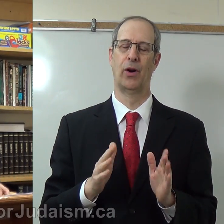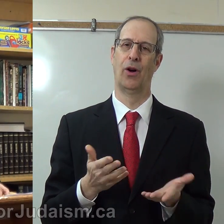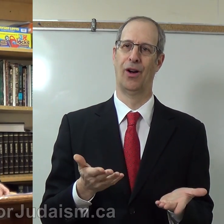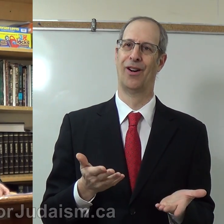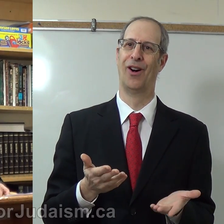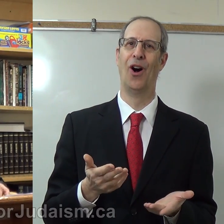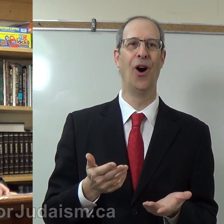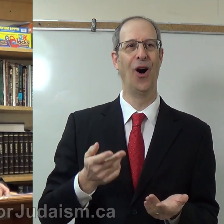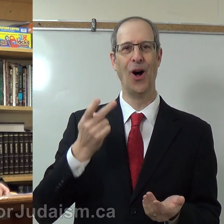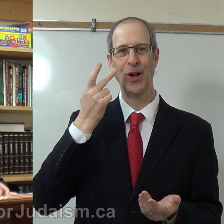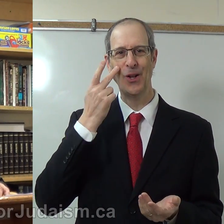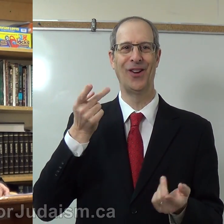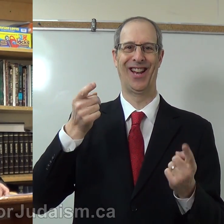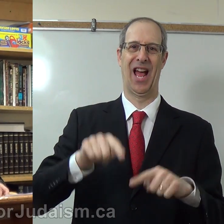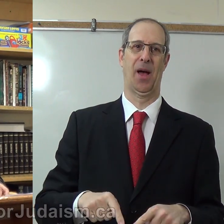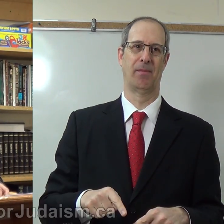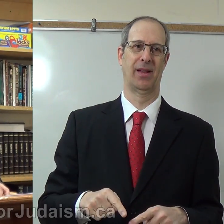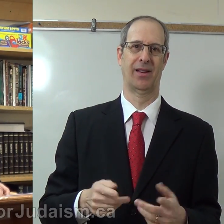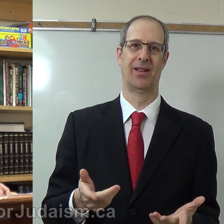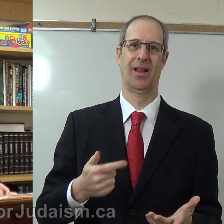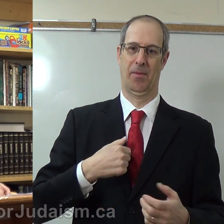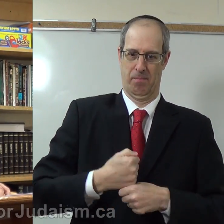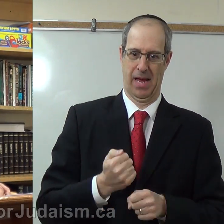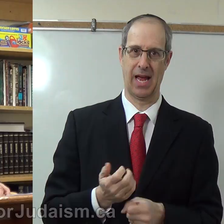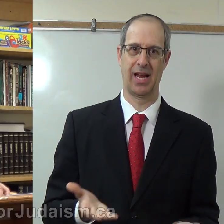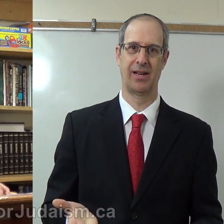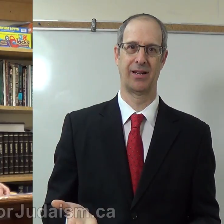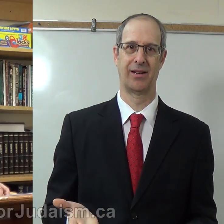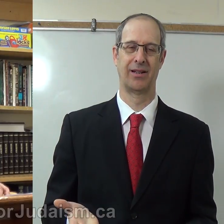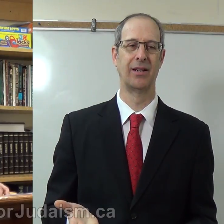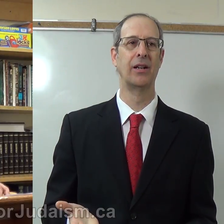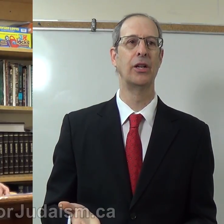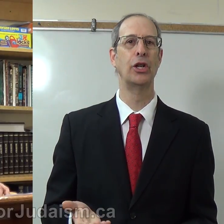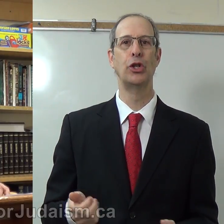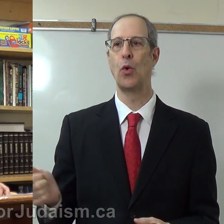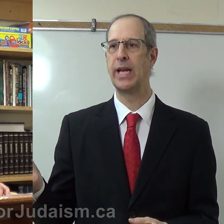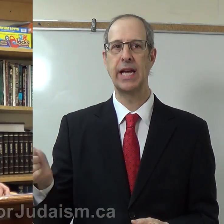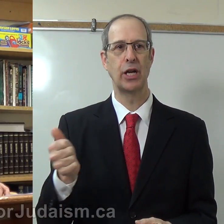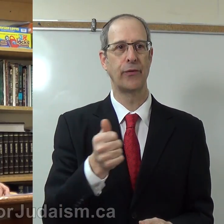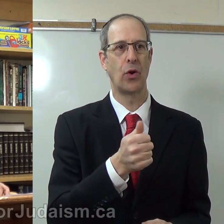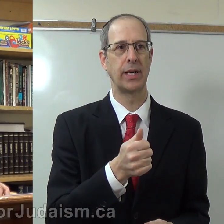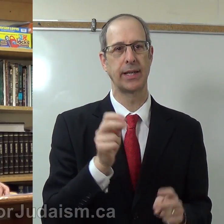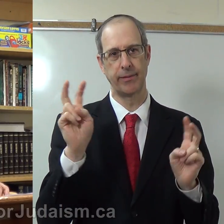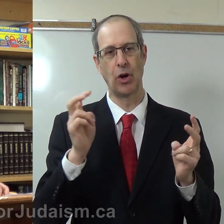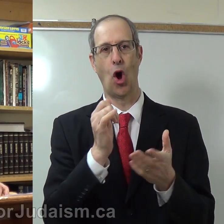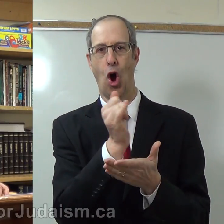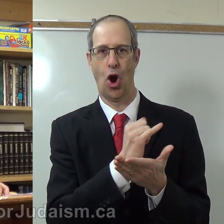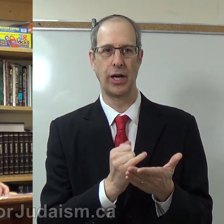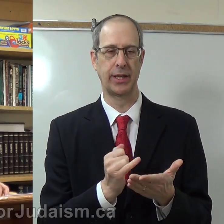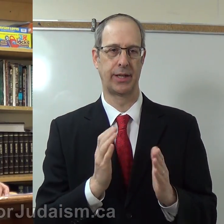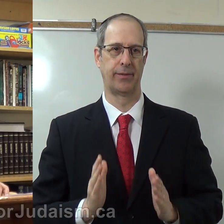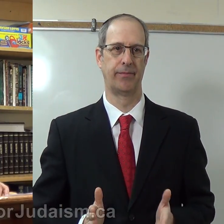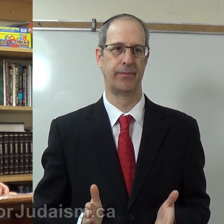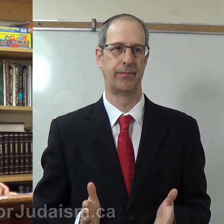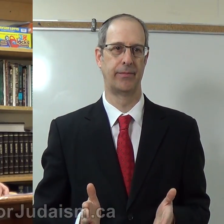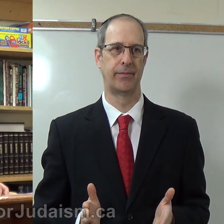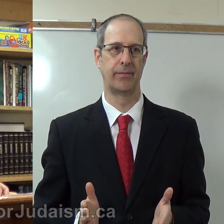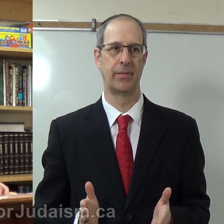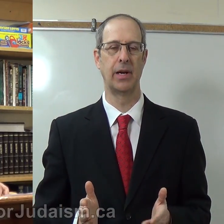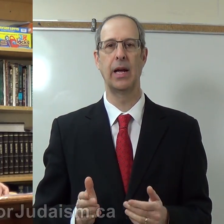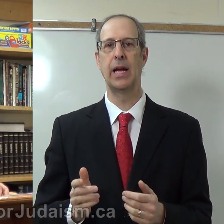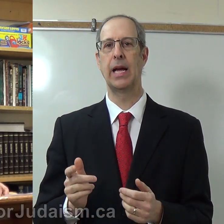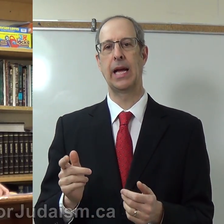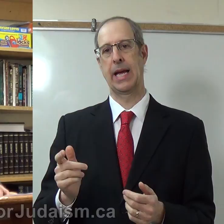Look what I accomplished. So, each one of us is an artist. Each one of us is an